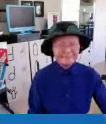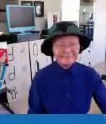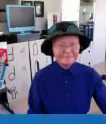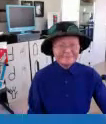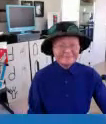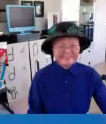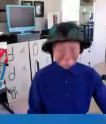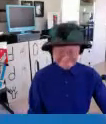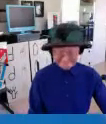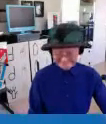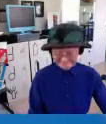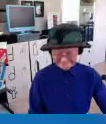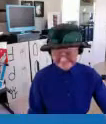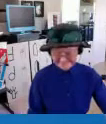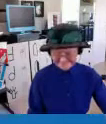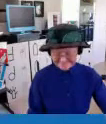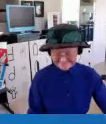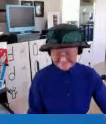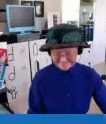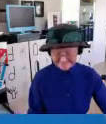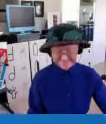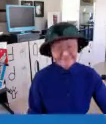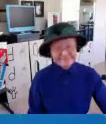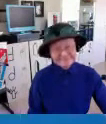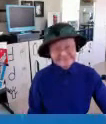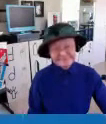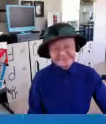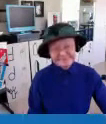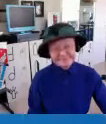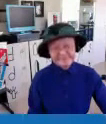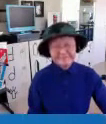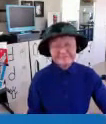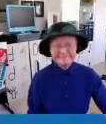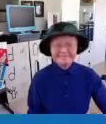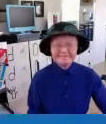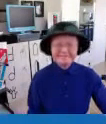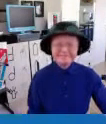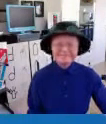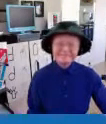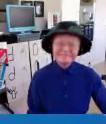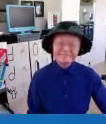And, all right, I'll look at the Ugandan signer.